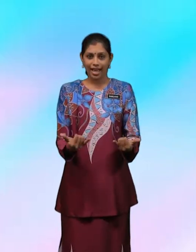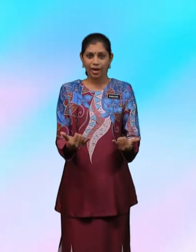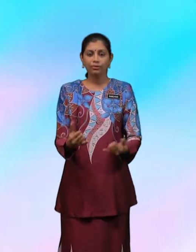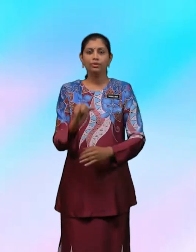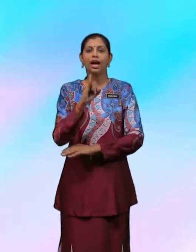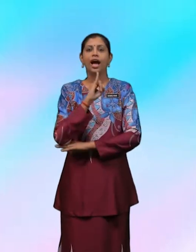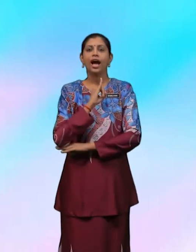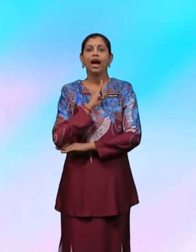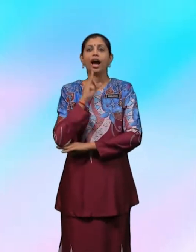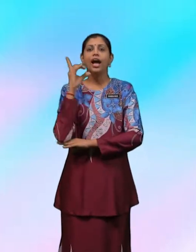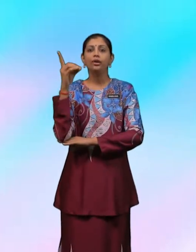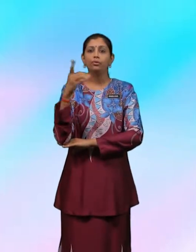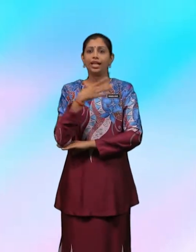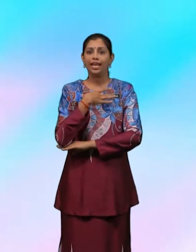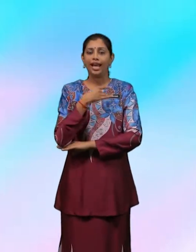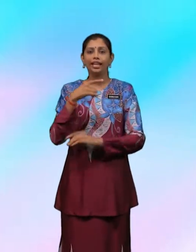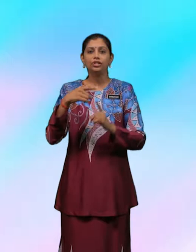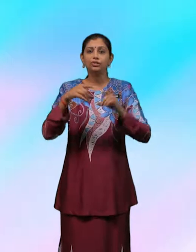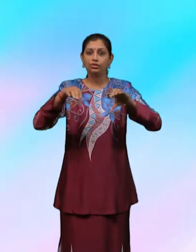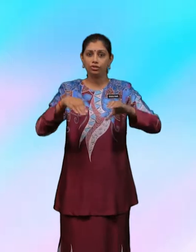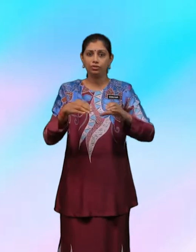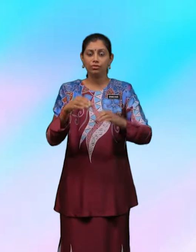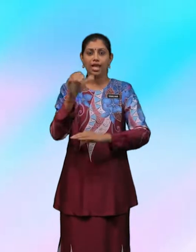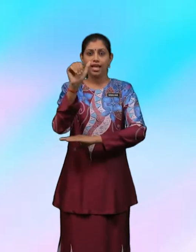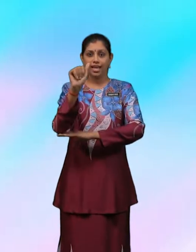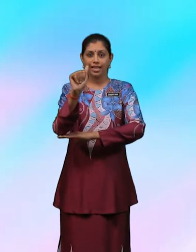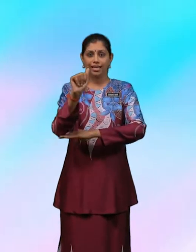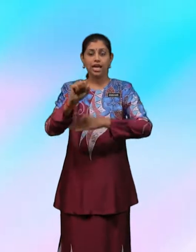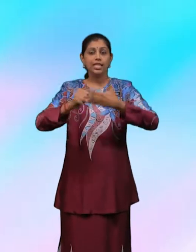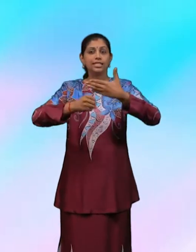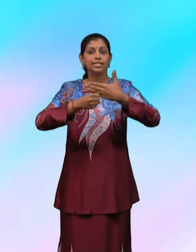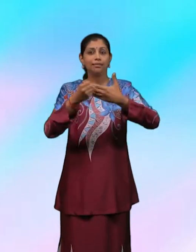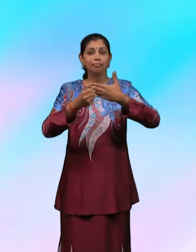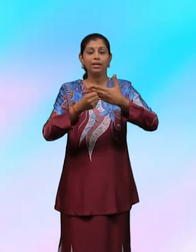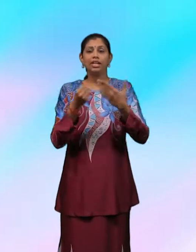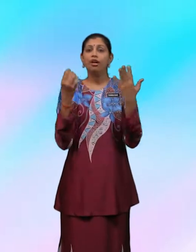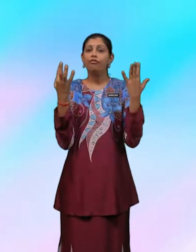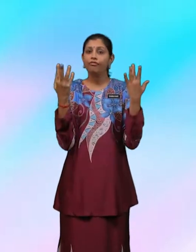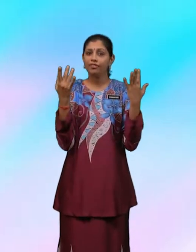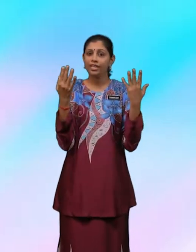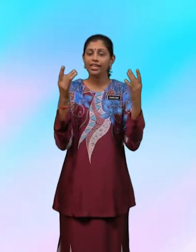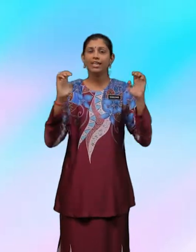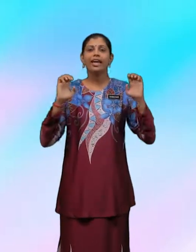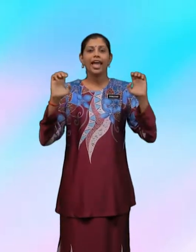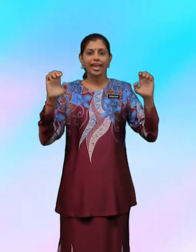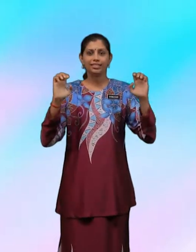Now, I would like to do a simple finger